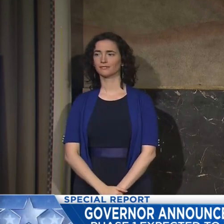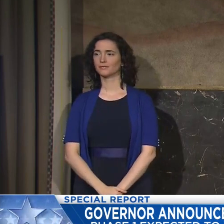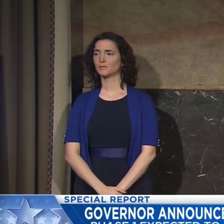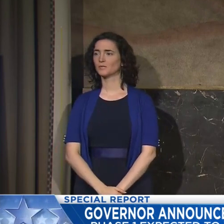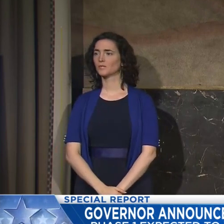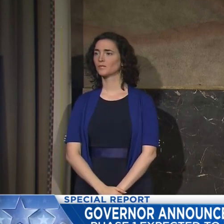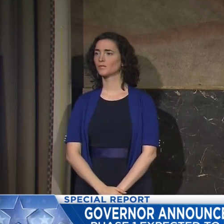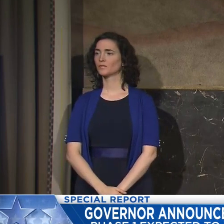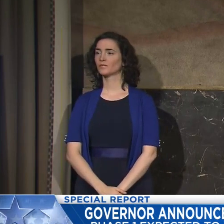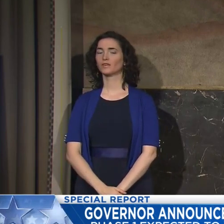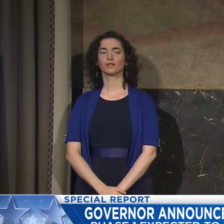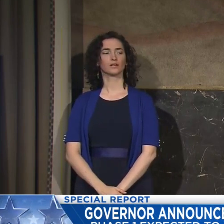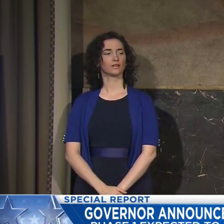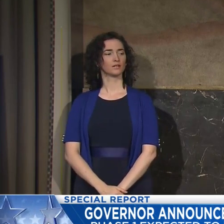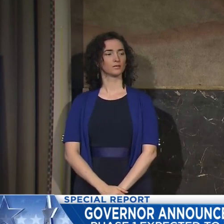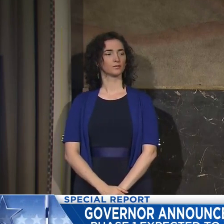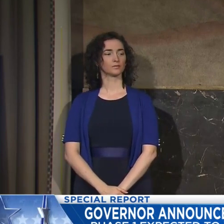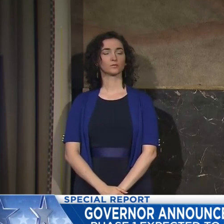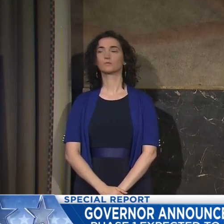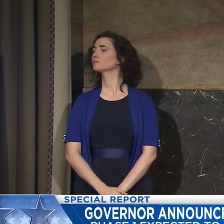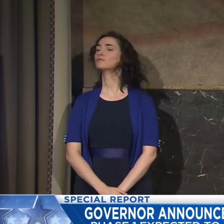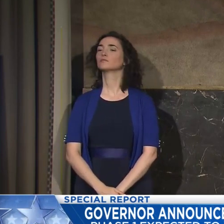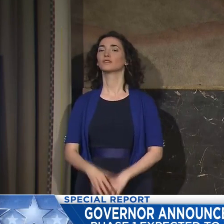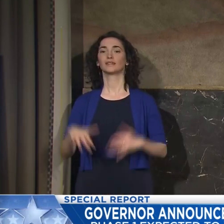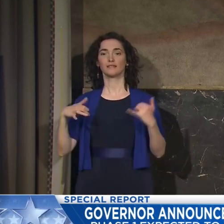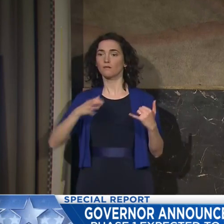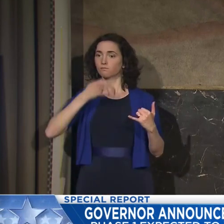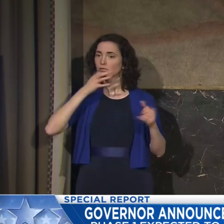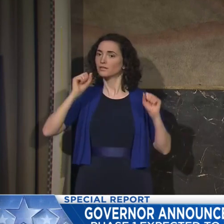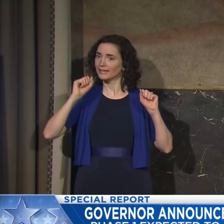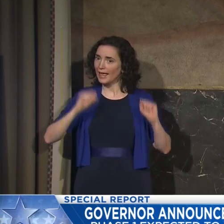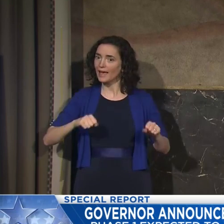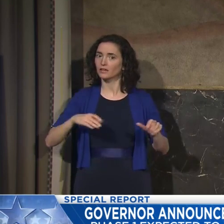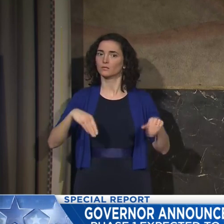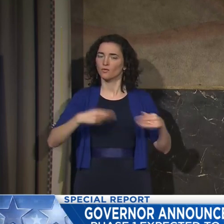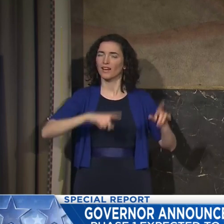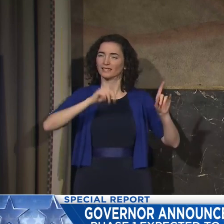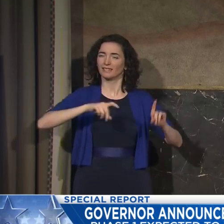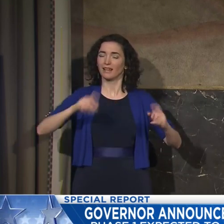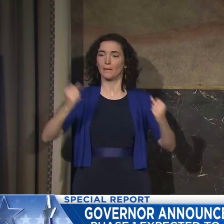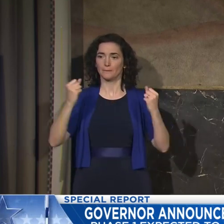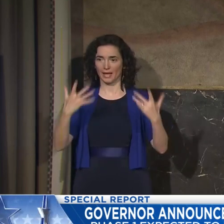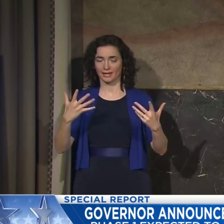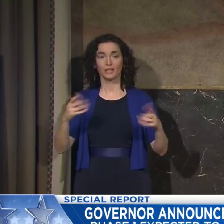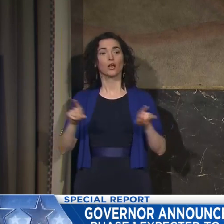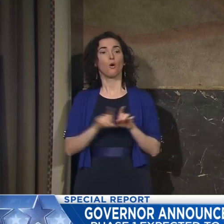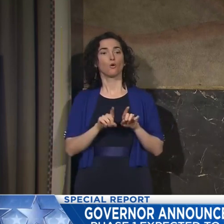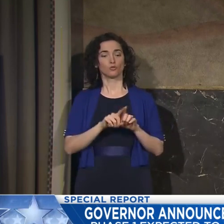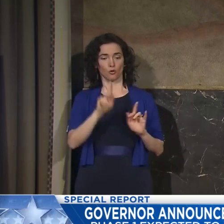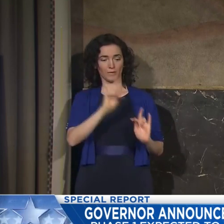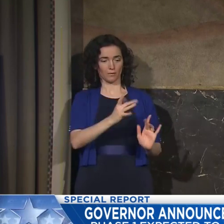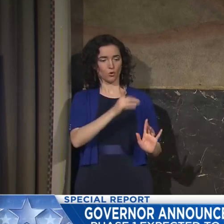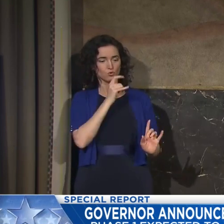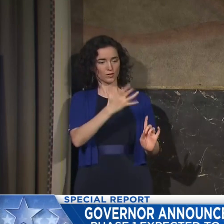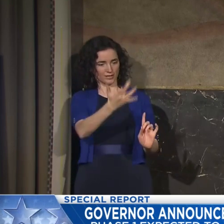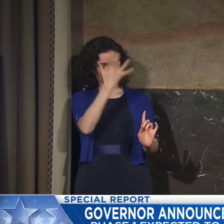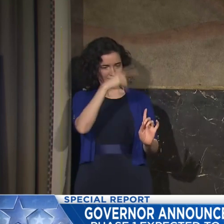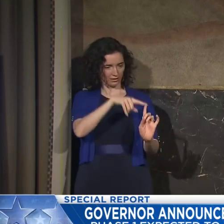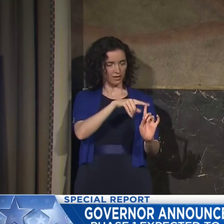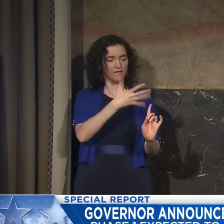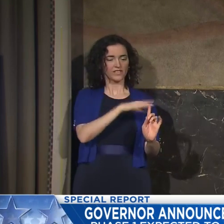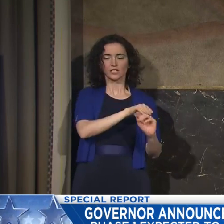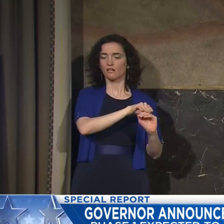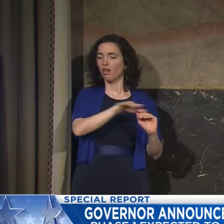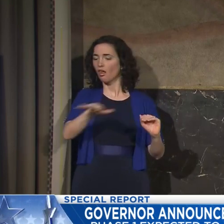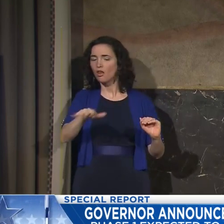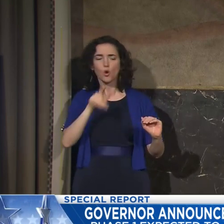And that capacity that we have for testing and for contact tracing that will be in place by this Friday greatly